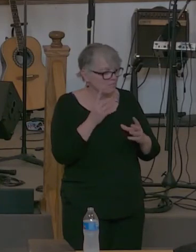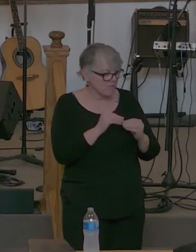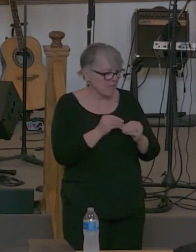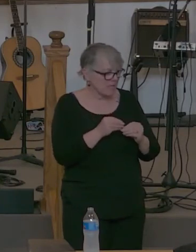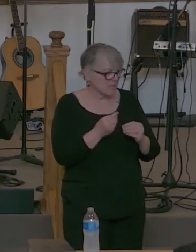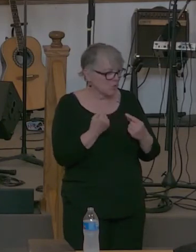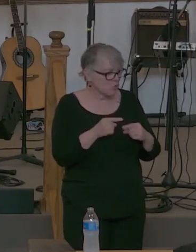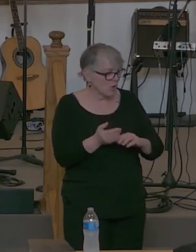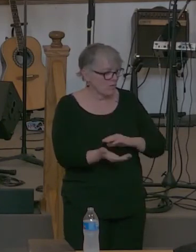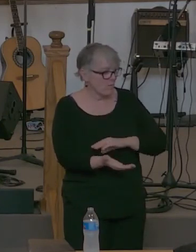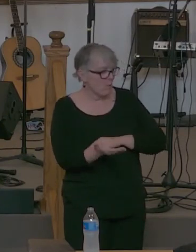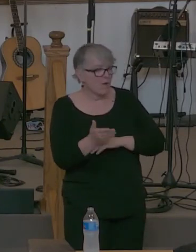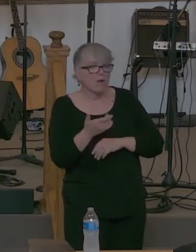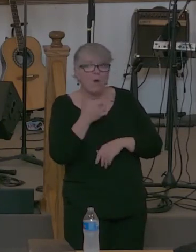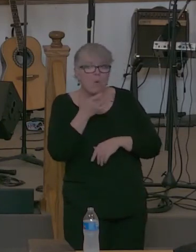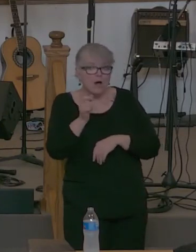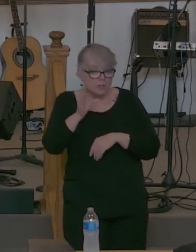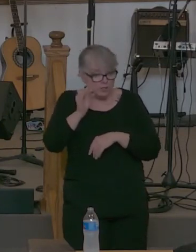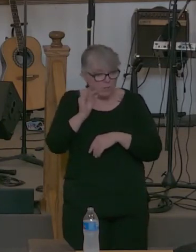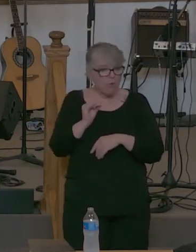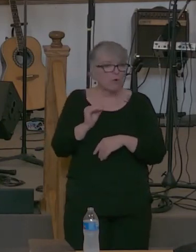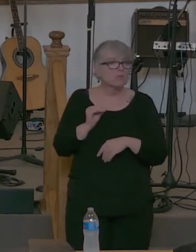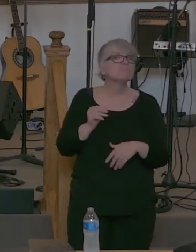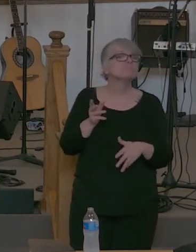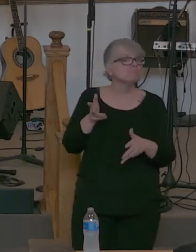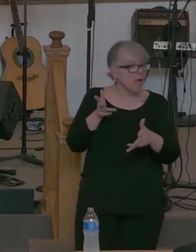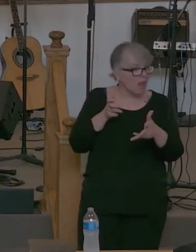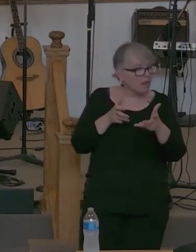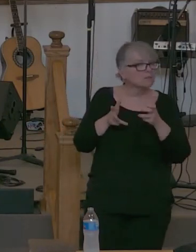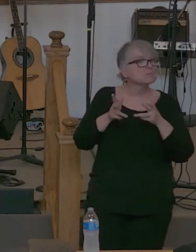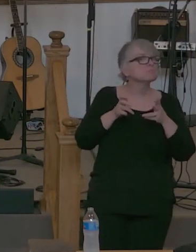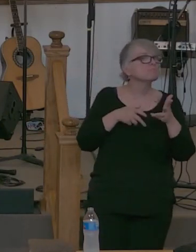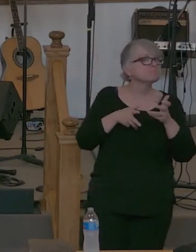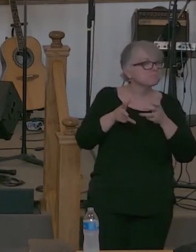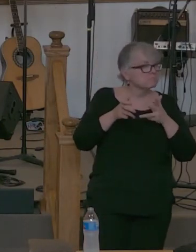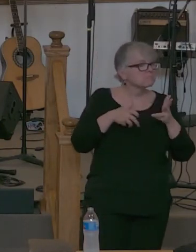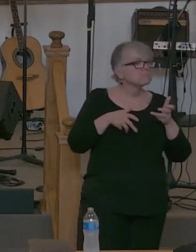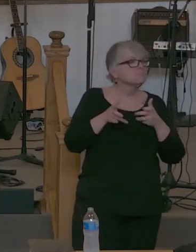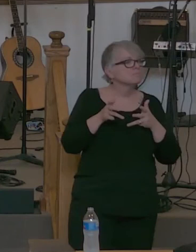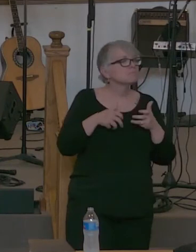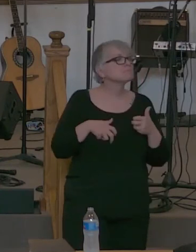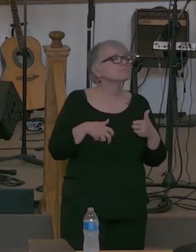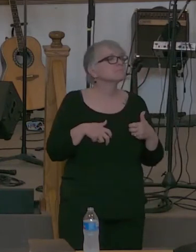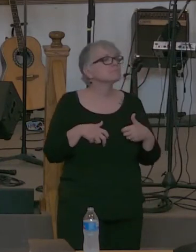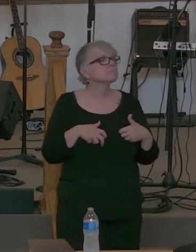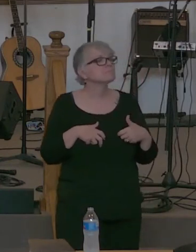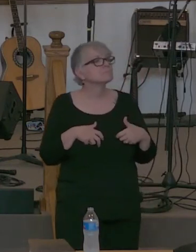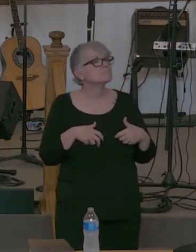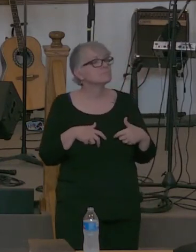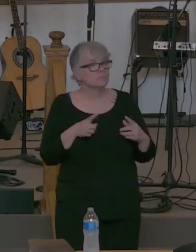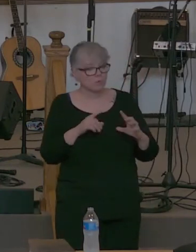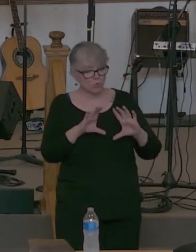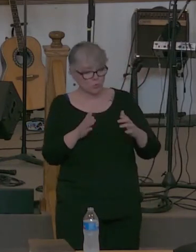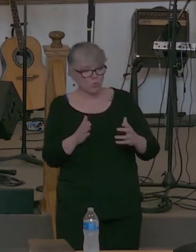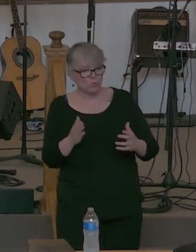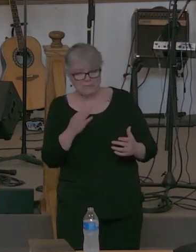and I watch the boys, and I listen to what's being said in amongst them,